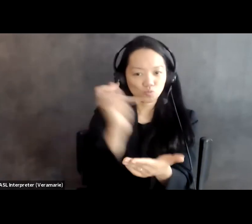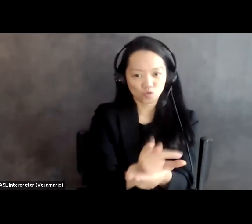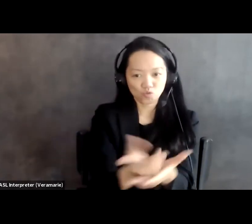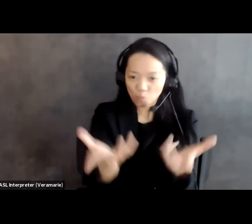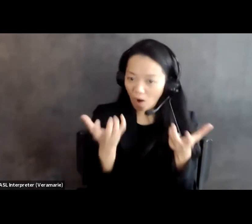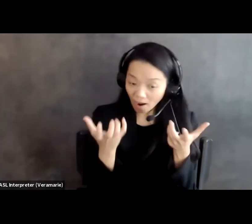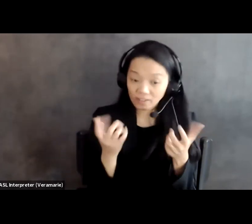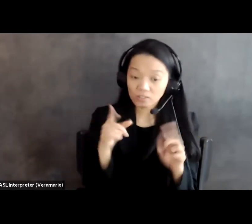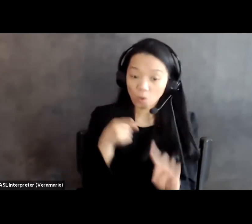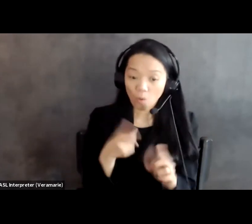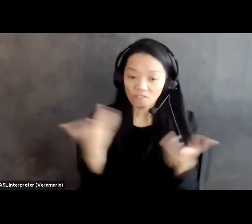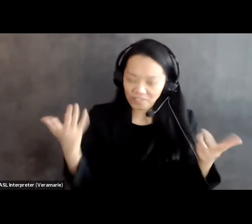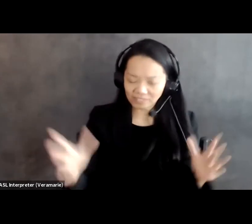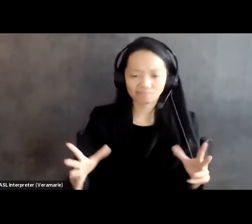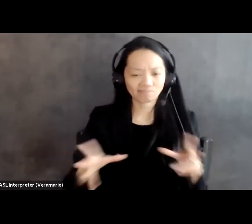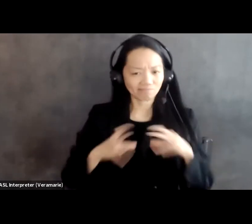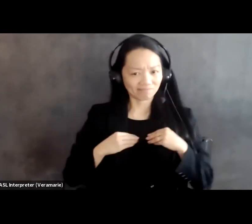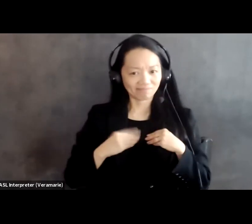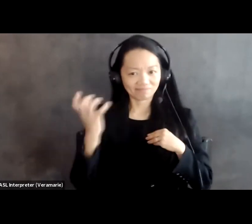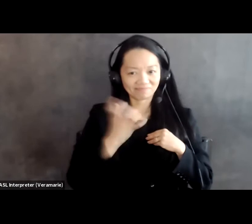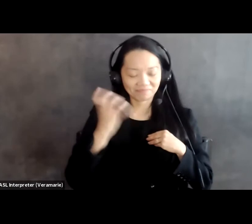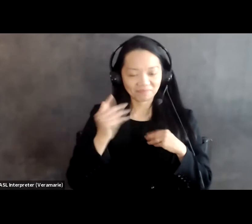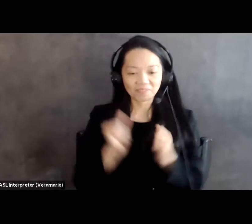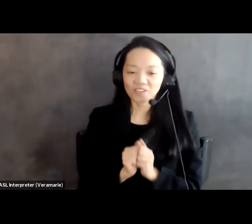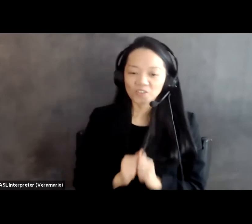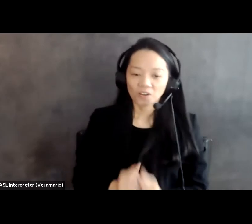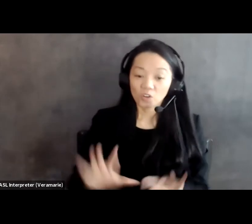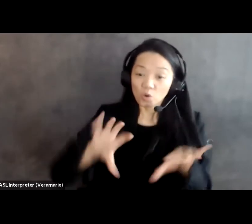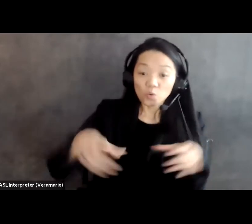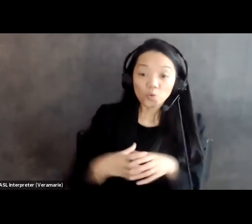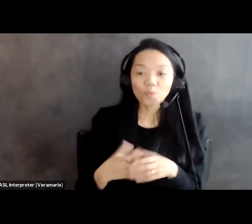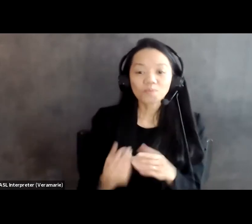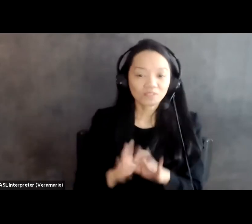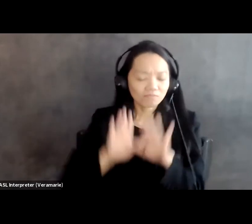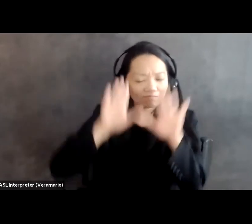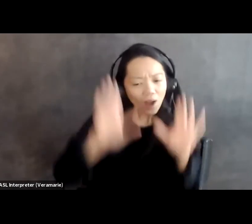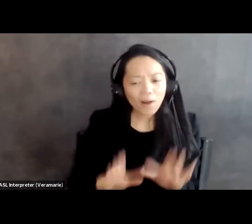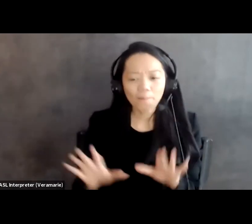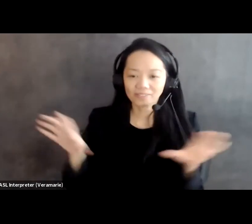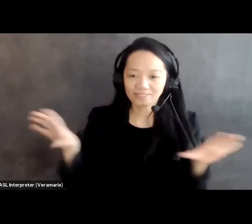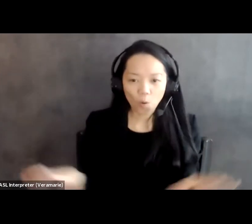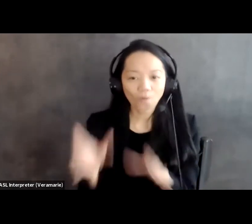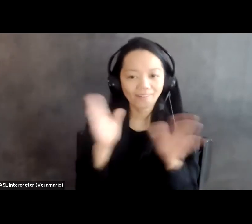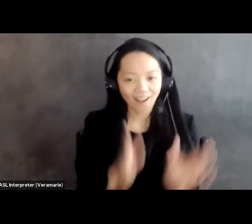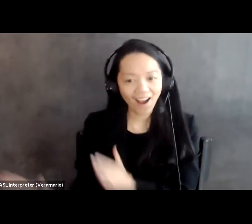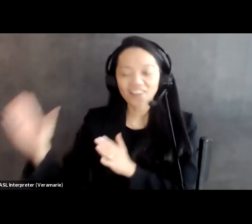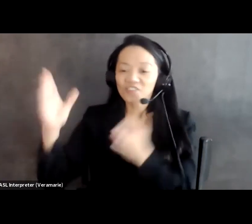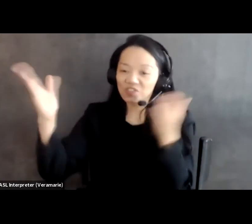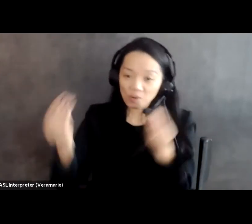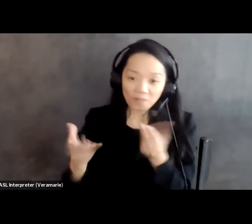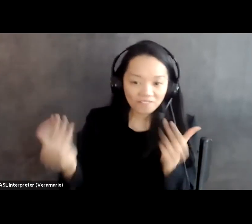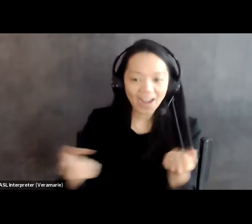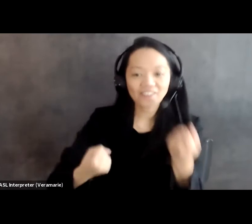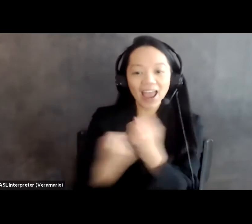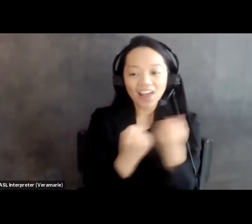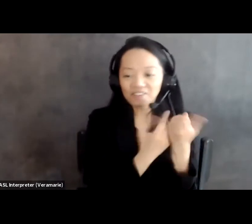about the Coalition. It is a group of incredible organizers, advocates, service providers, members